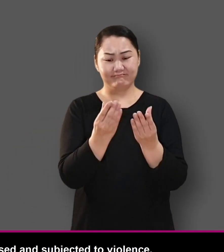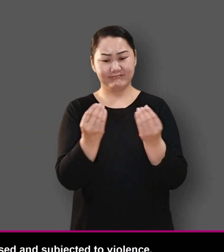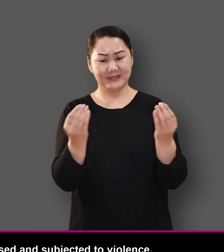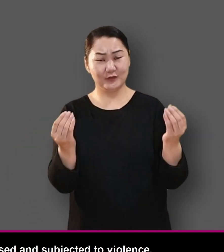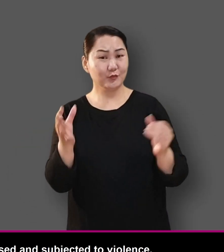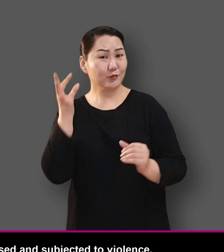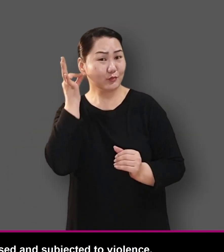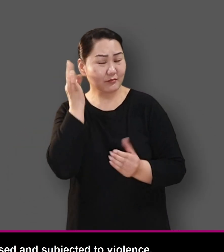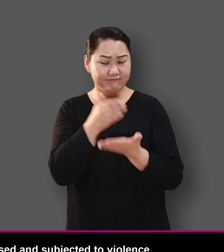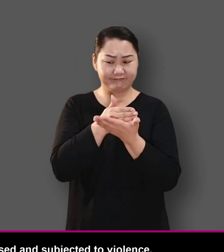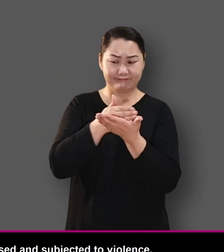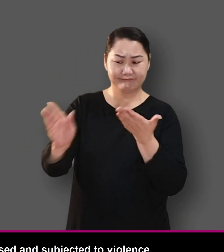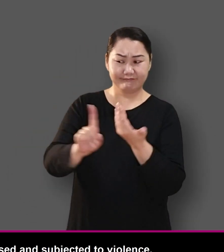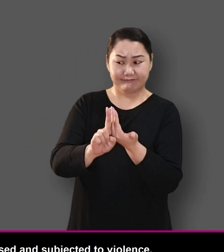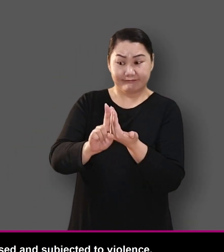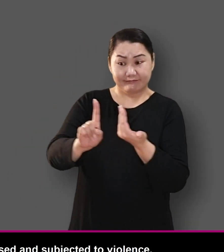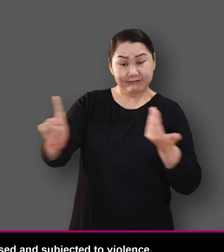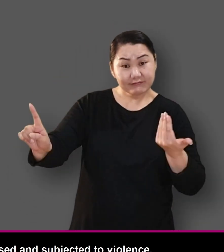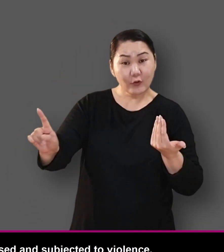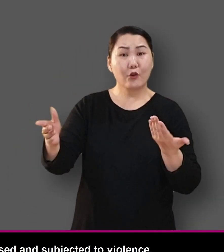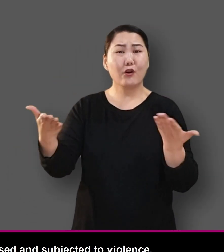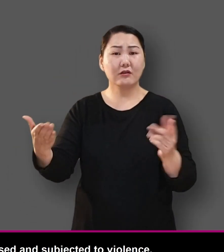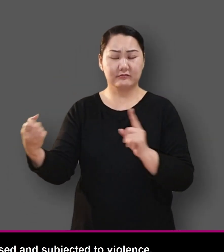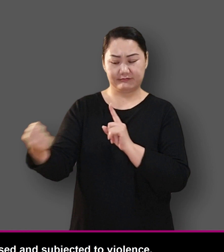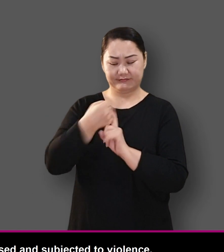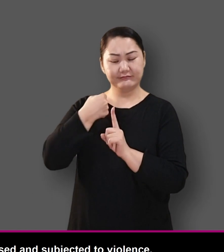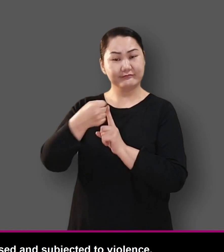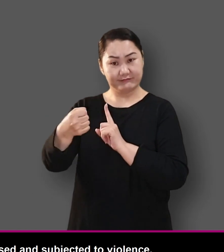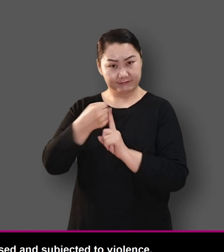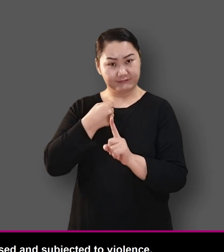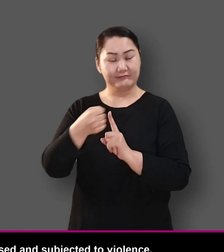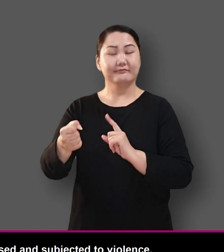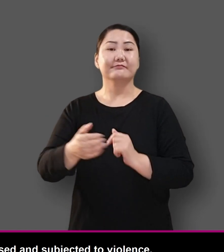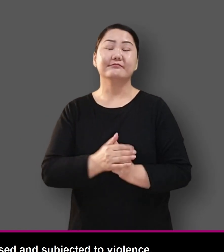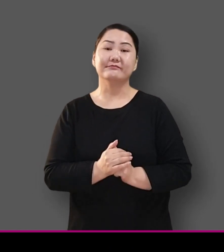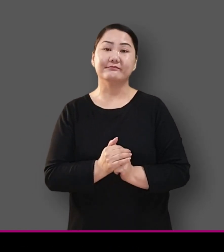They are often marginalized and subjected to violence.